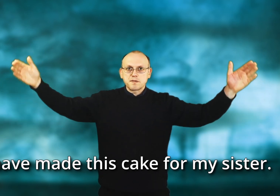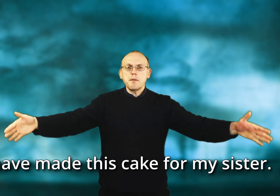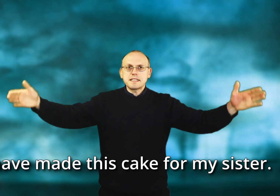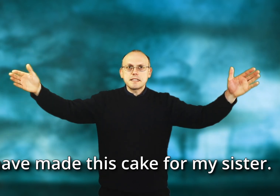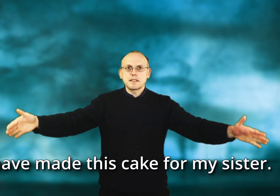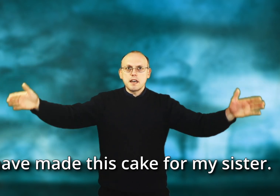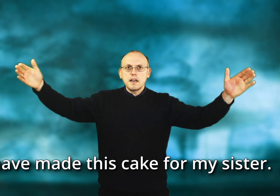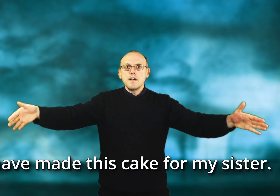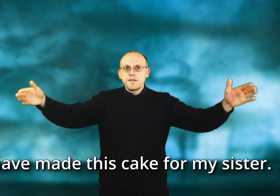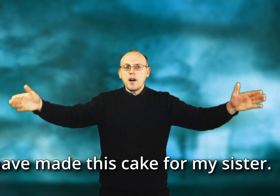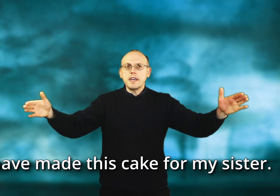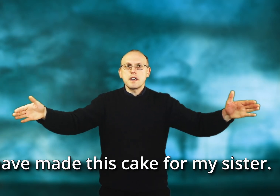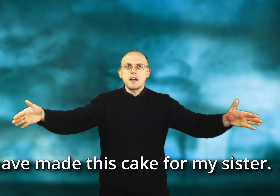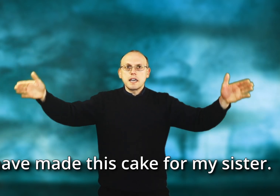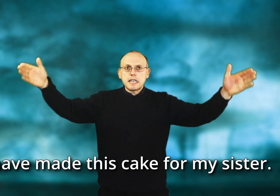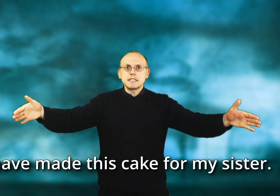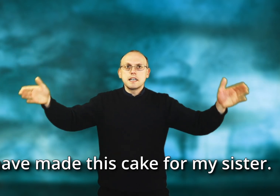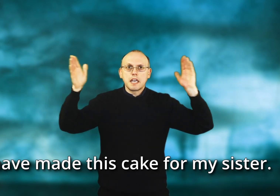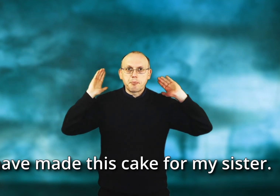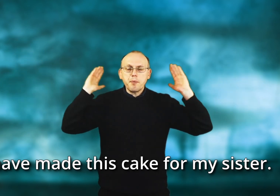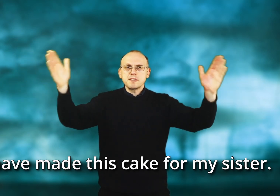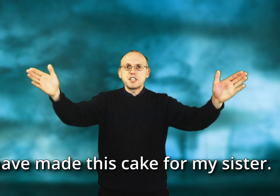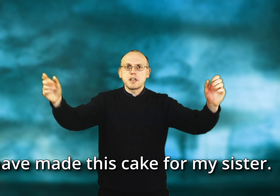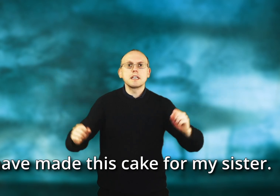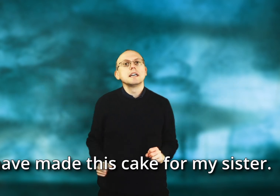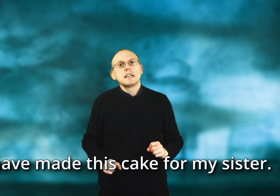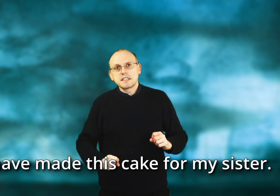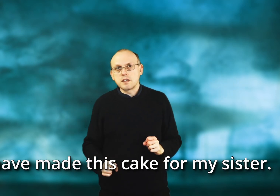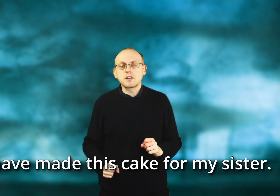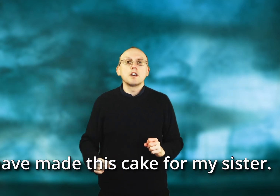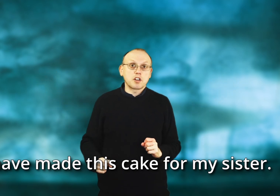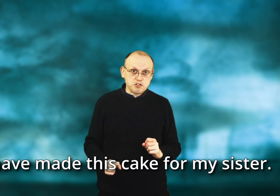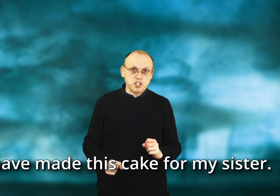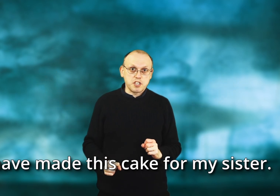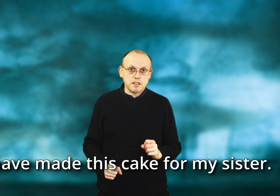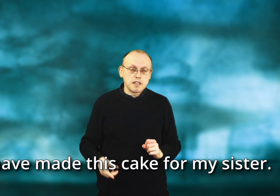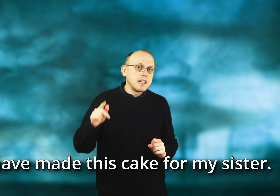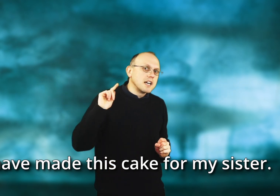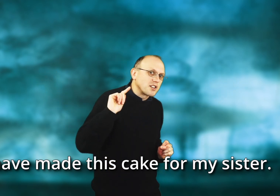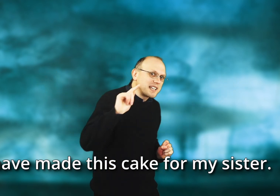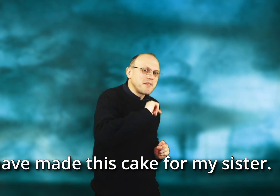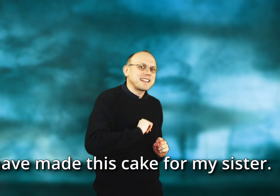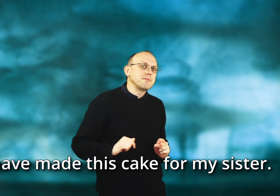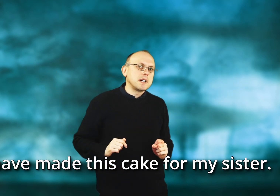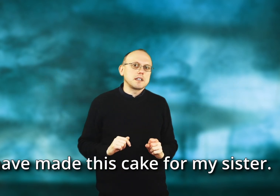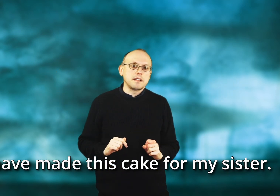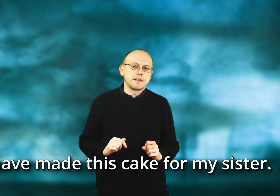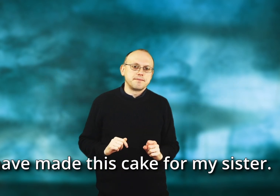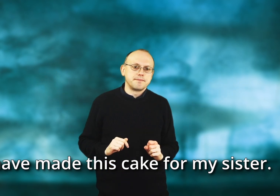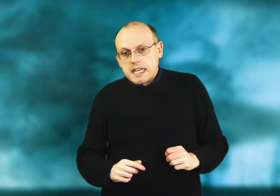my sister, for here is a preposition, is not a conjunction. So keep that in mind. Now,